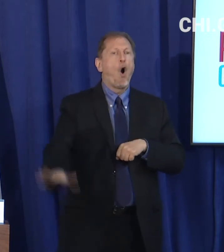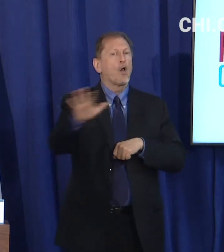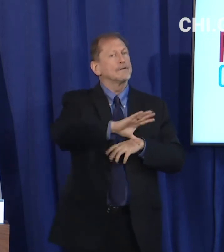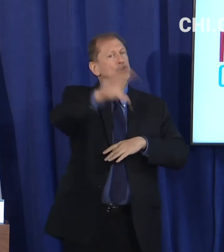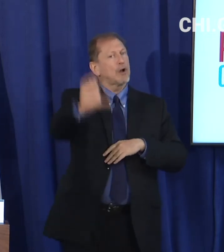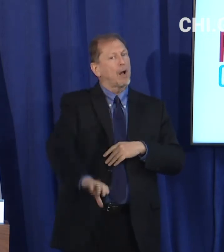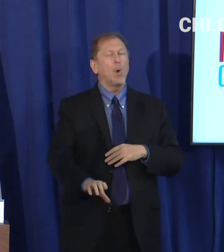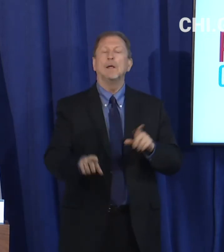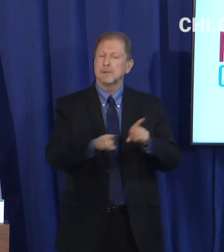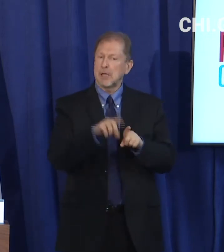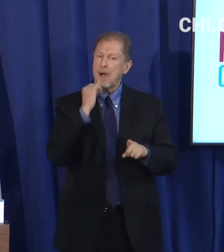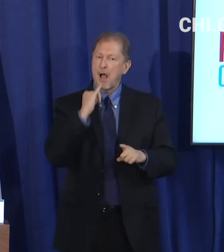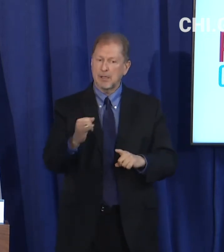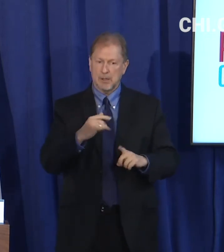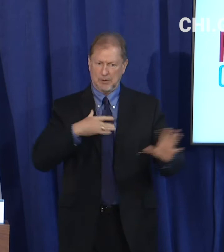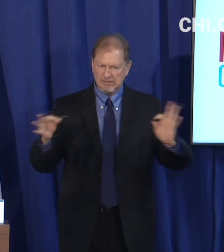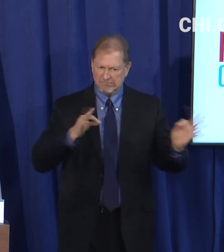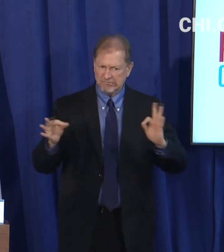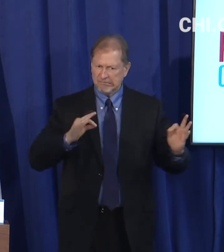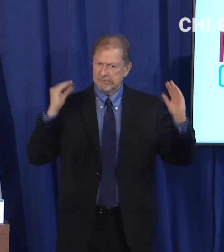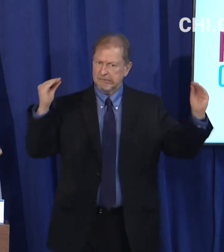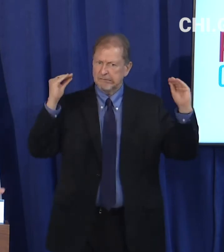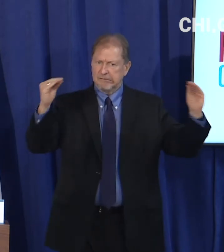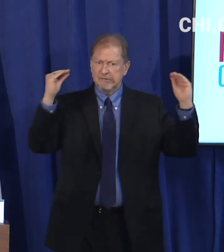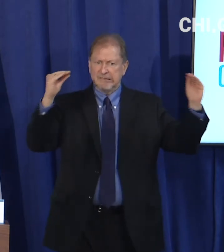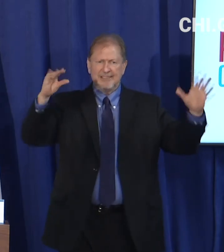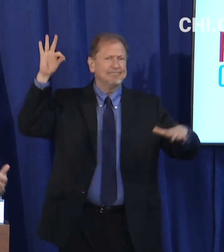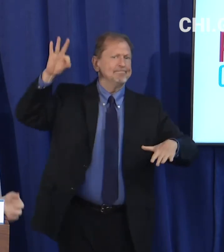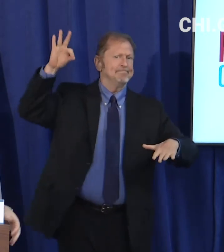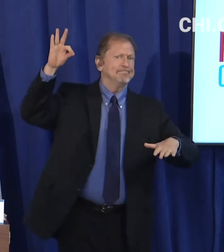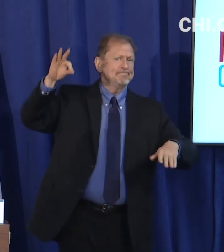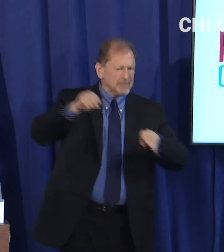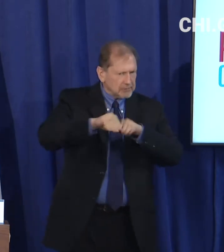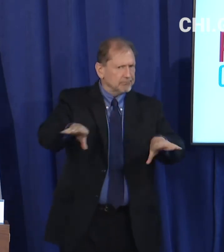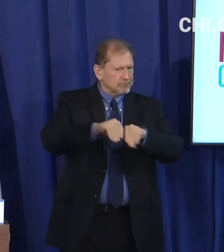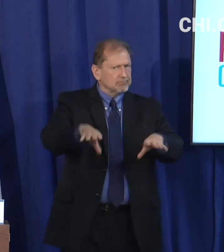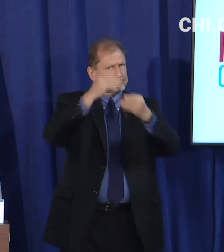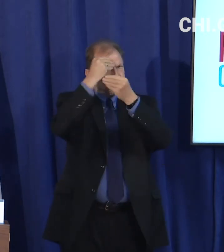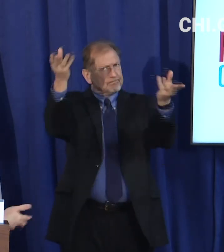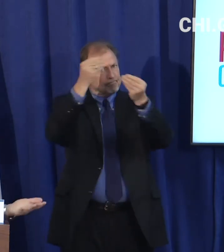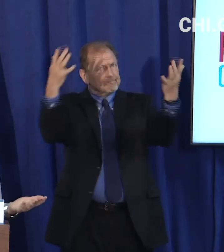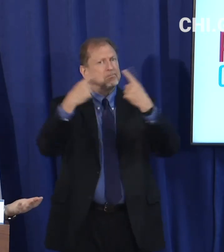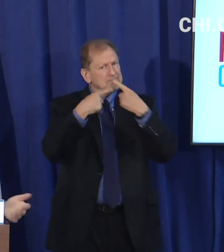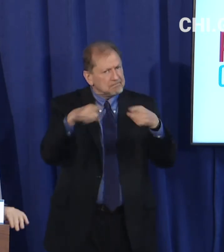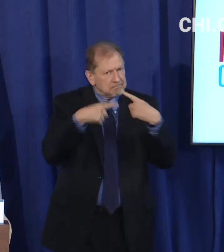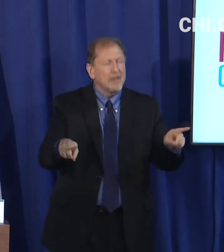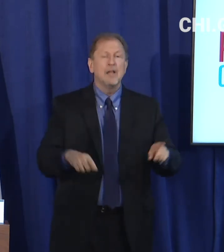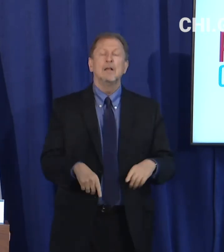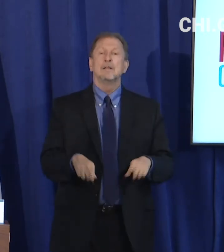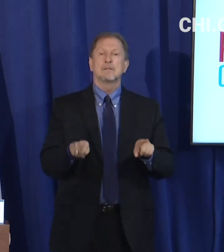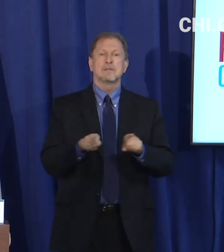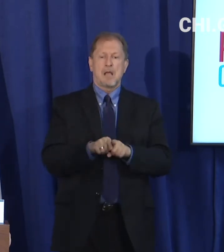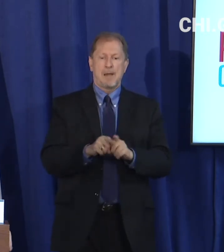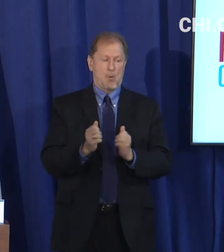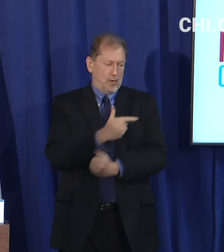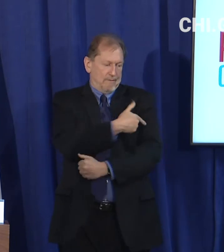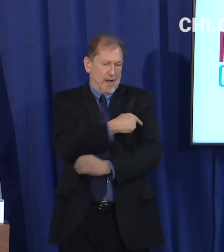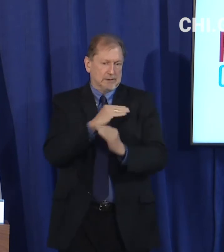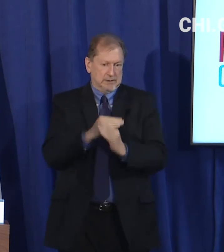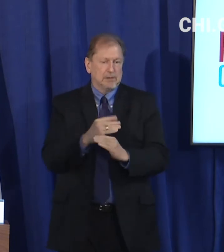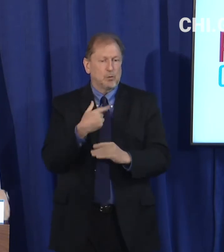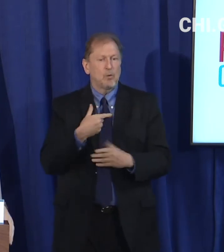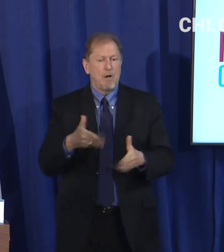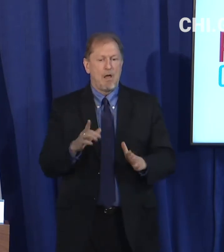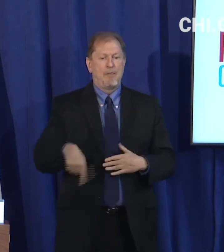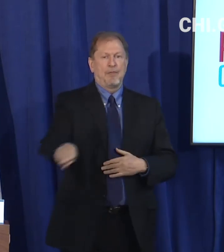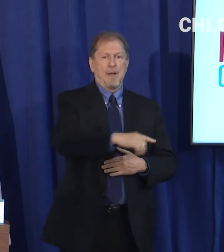are encouraging a lot of extra sort of outreach in areas that have been hardest hit by the vaccine. And so this